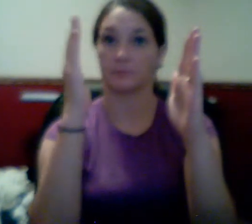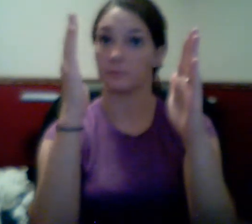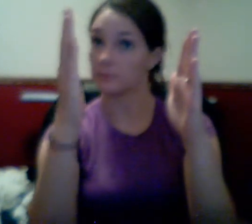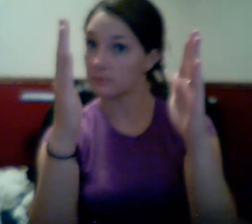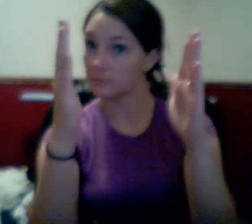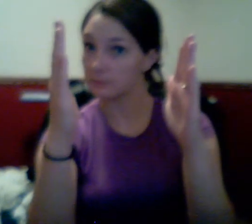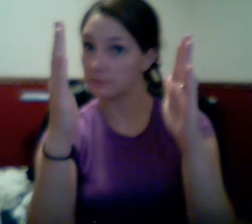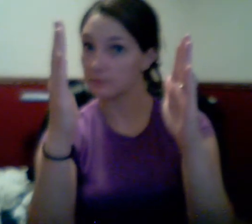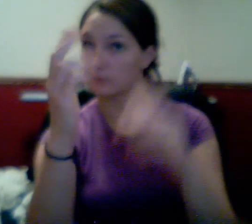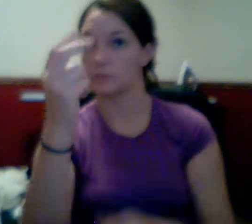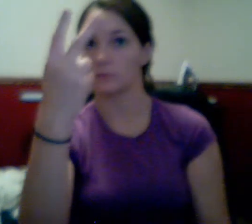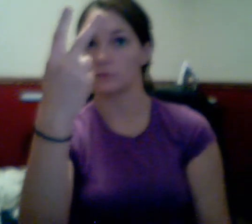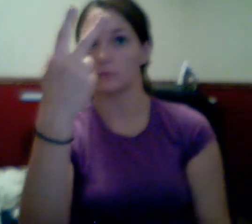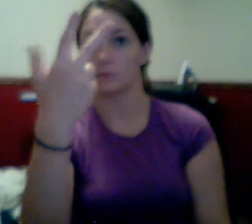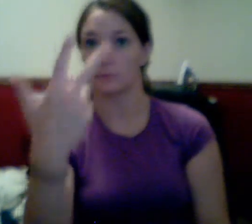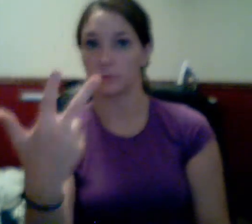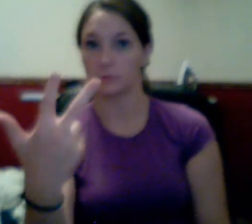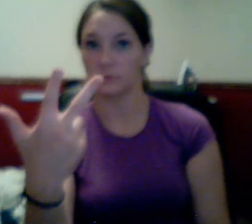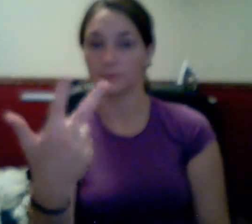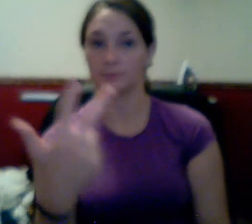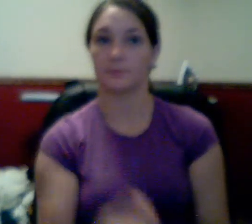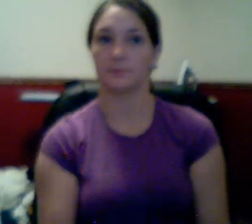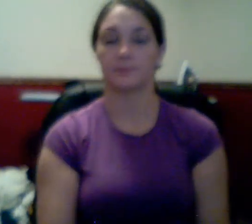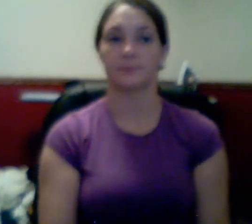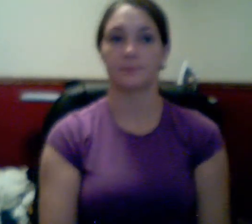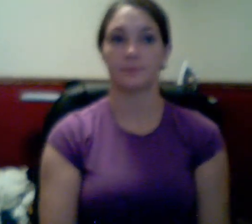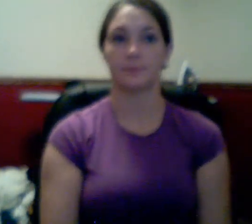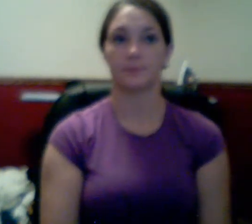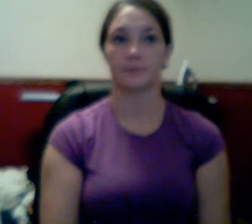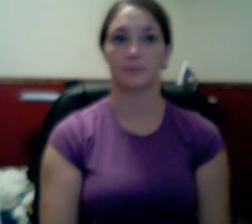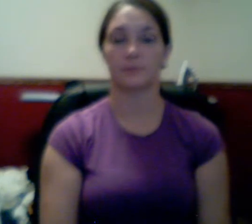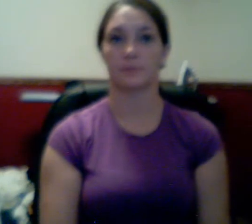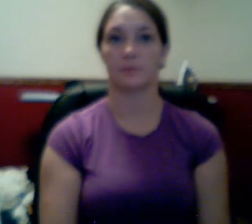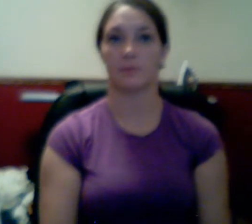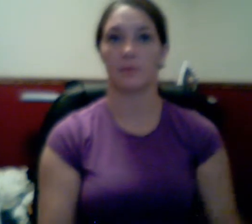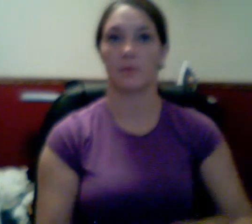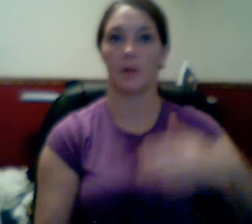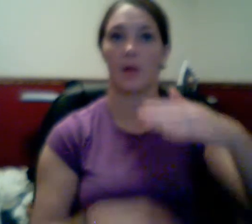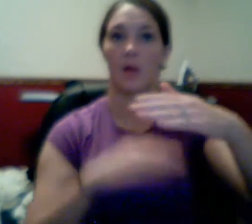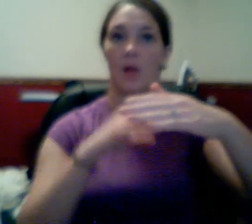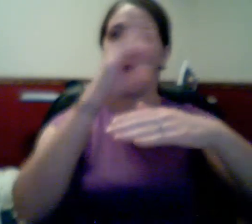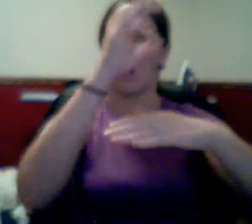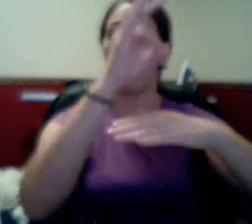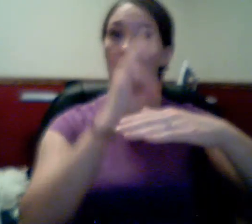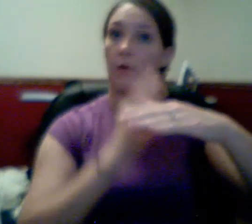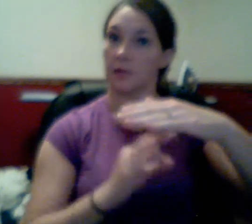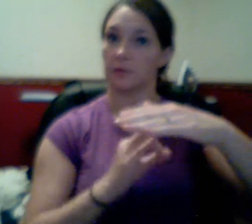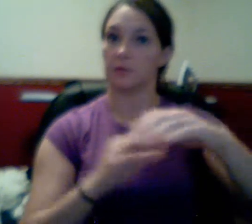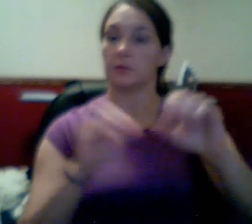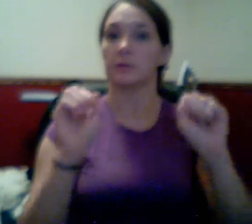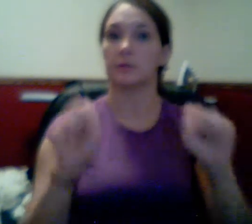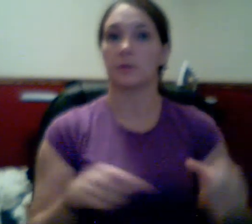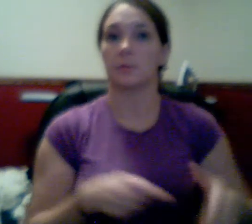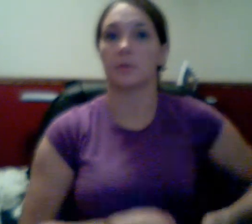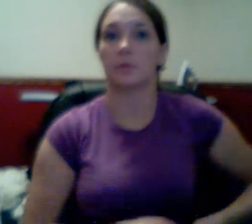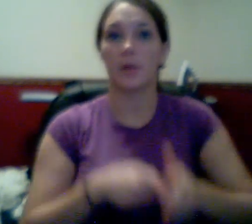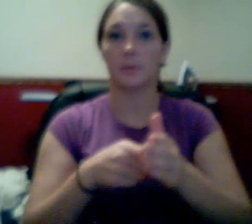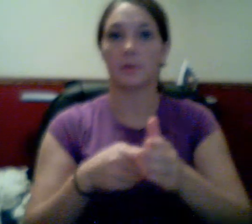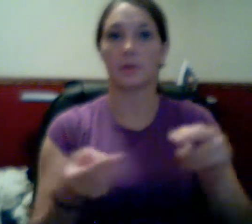that to be 2/3. So fractions can be represented on a number line, and